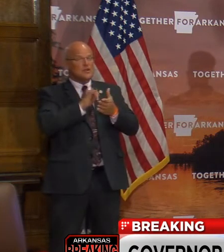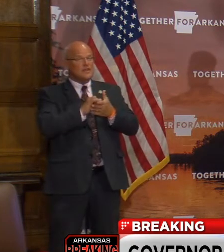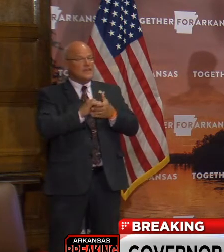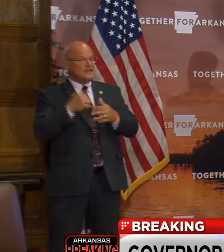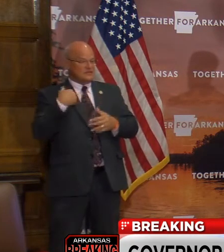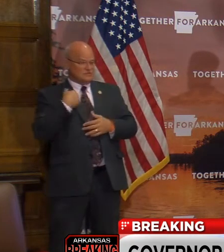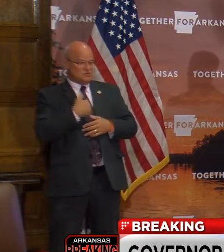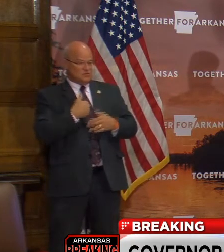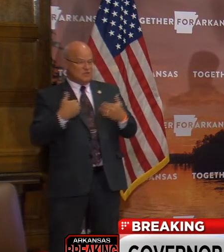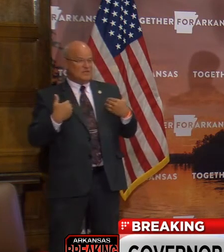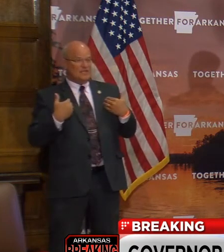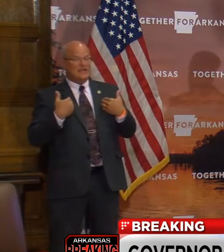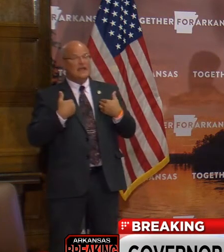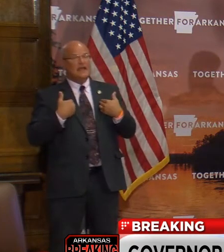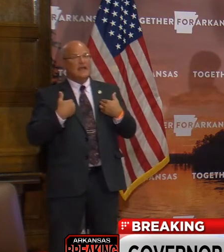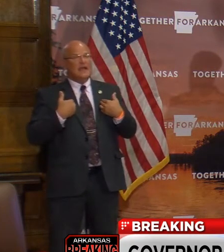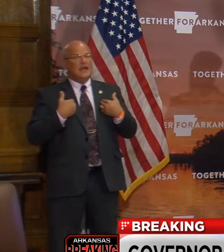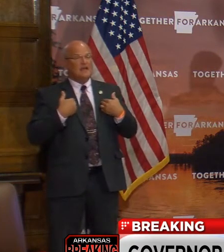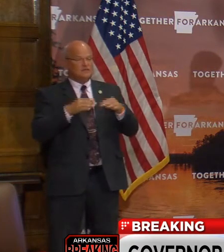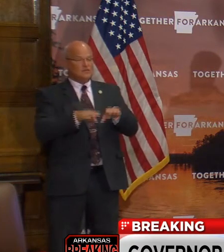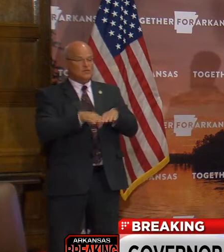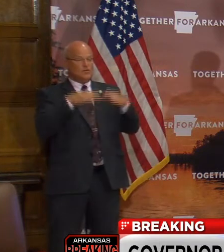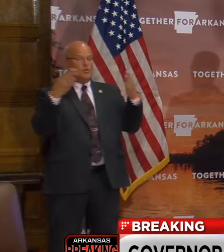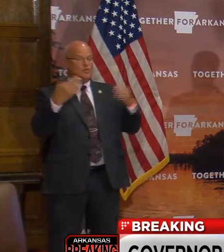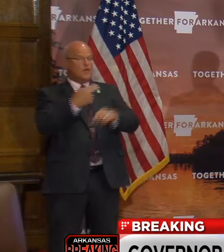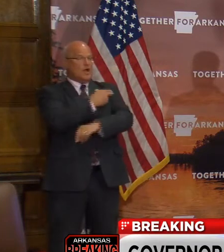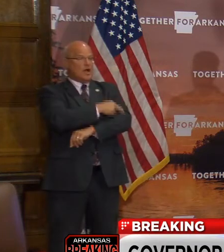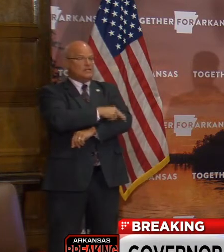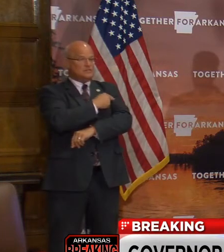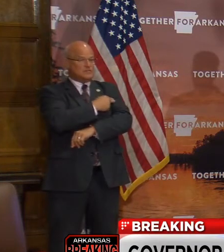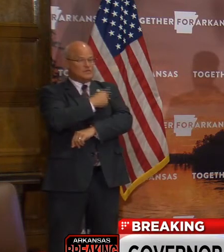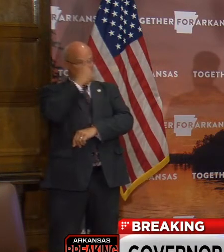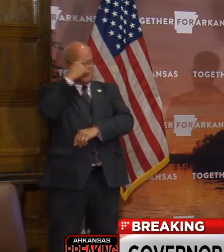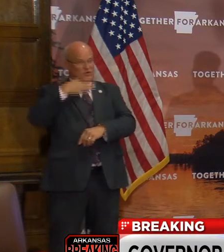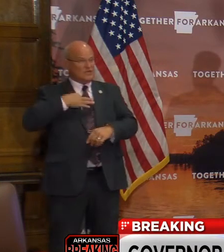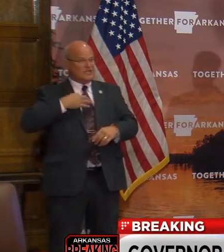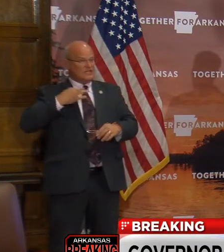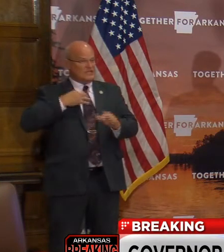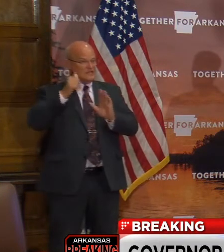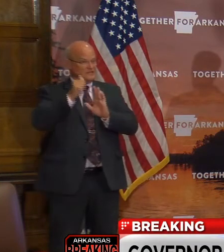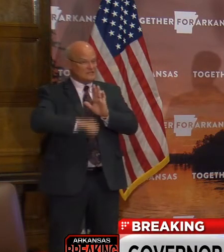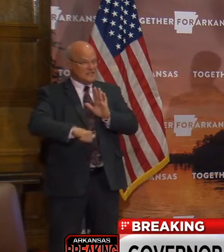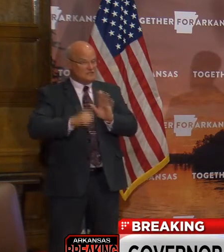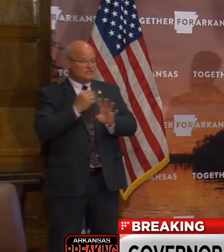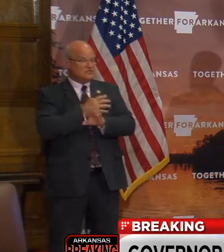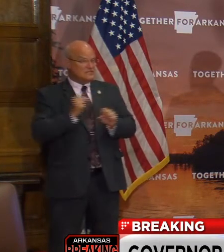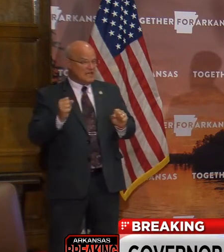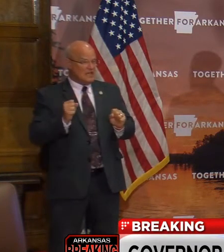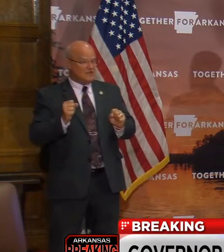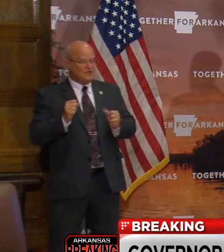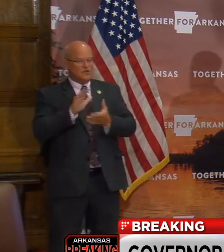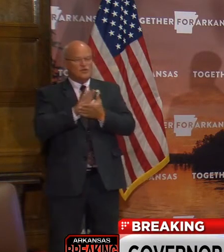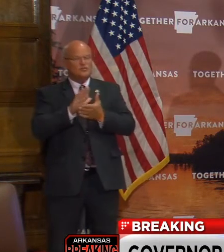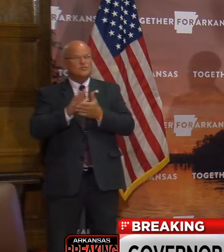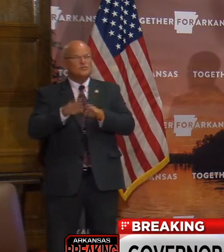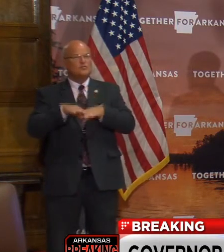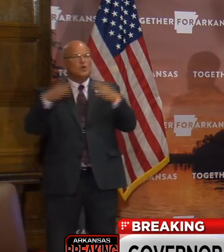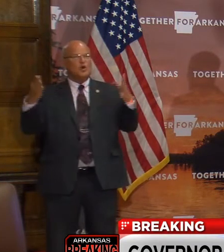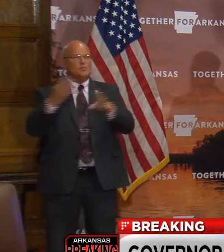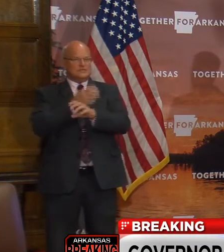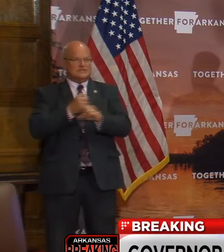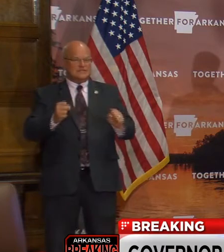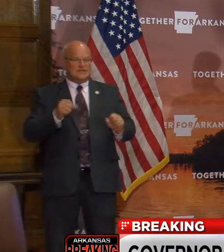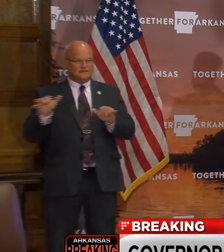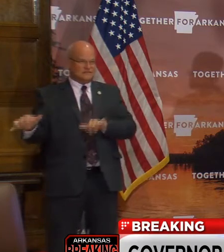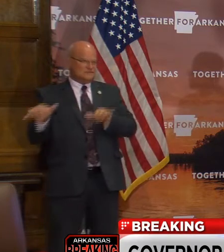as we have reopened our hospitals to elective procedures in a safe way, that we reopen our schools in